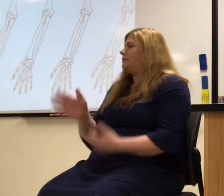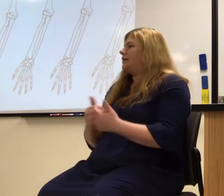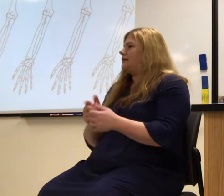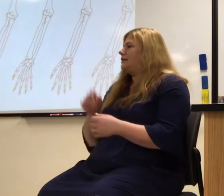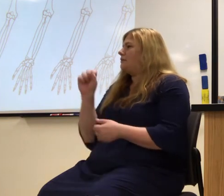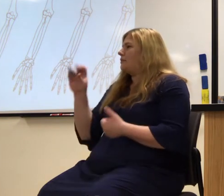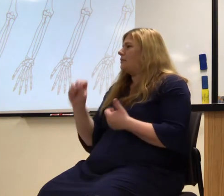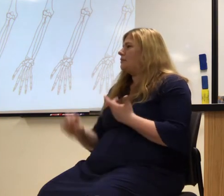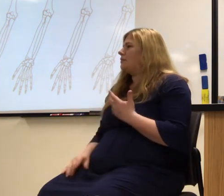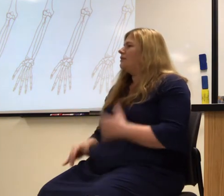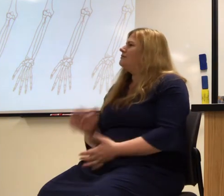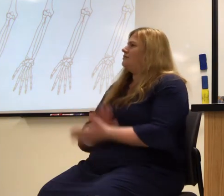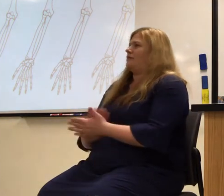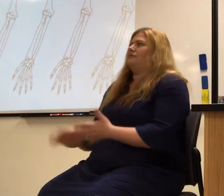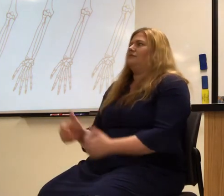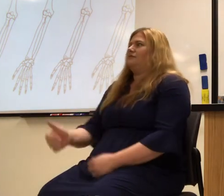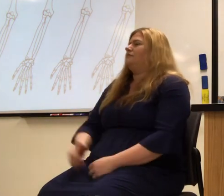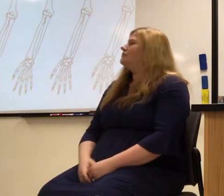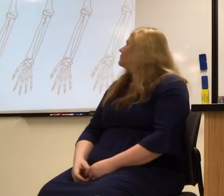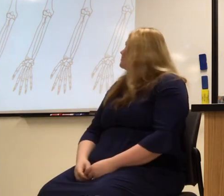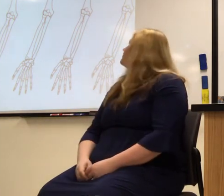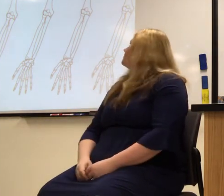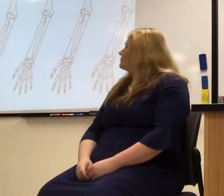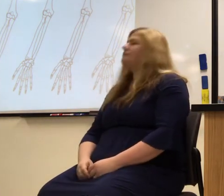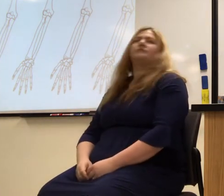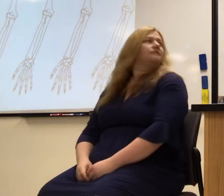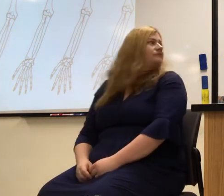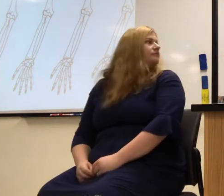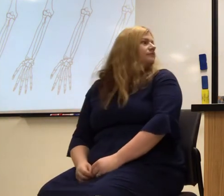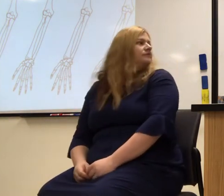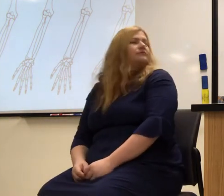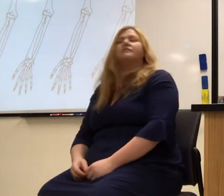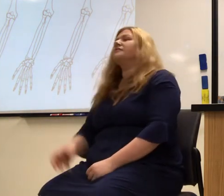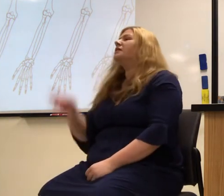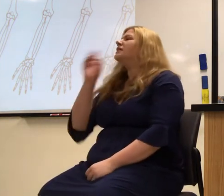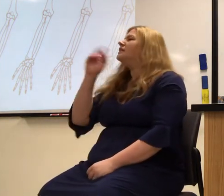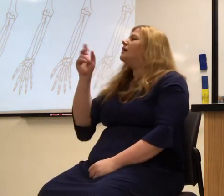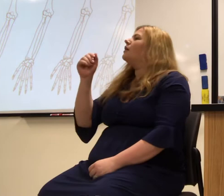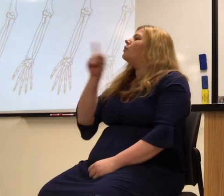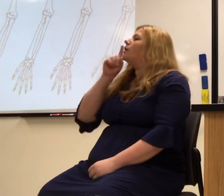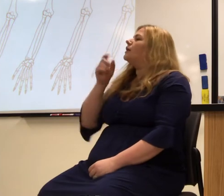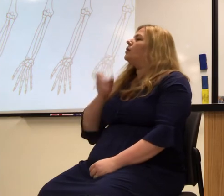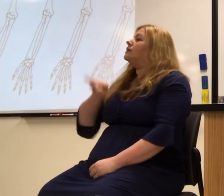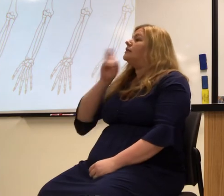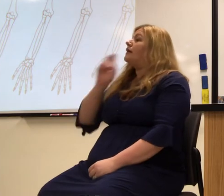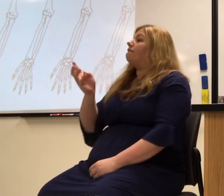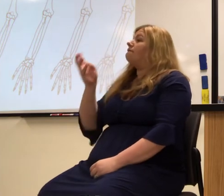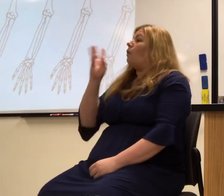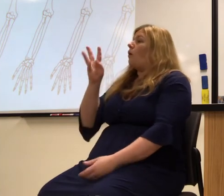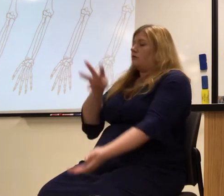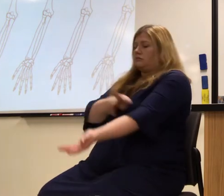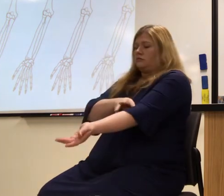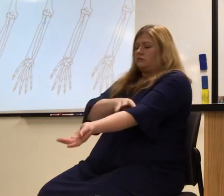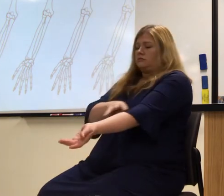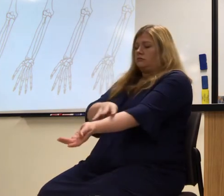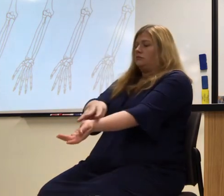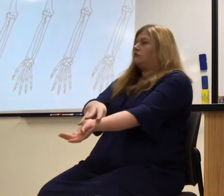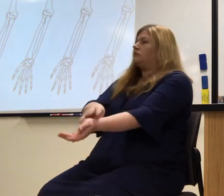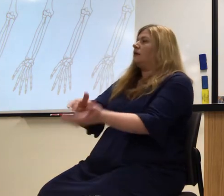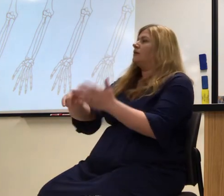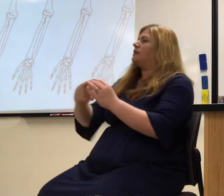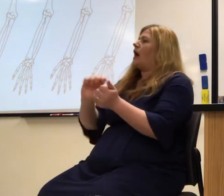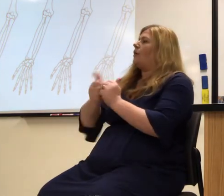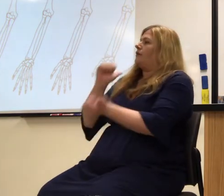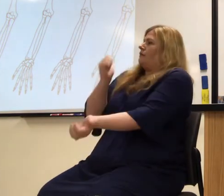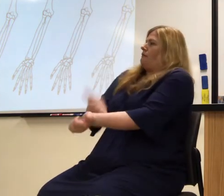that. That's kind of how they are arranged on your forearm. That's how I always remember. This really helps me because once I